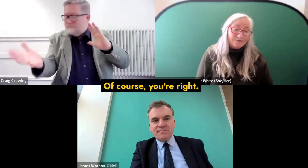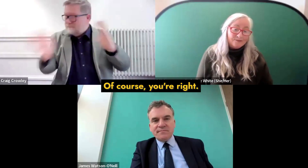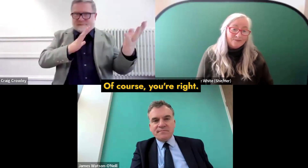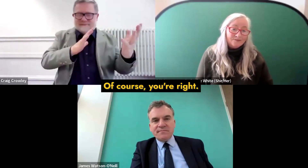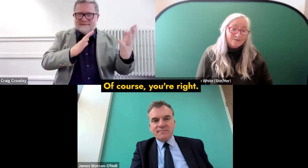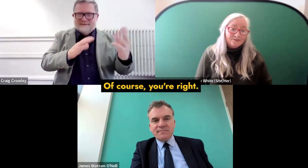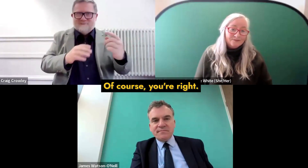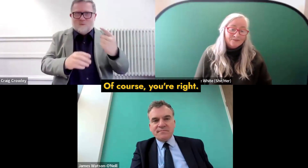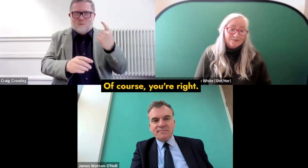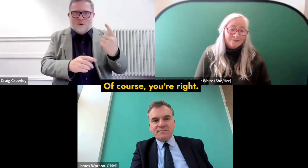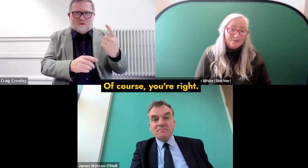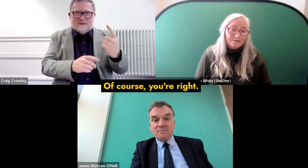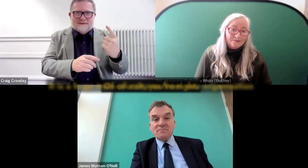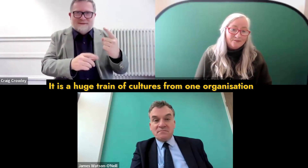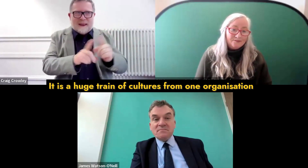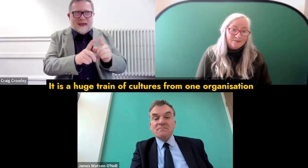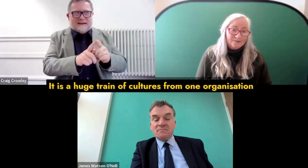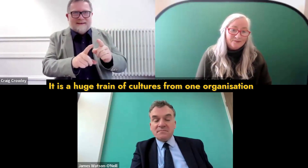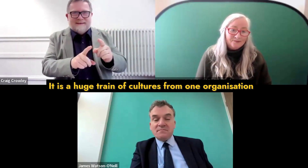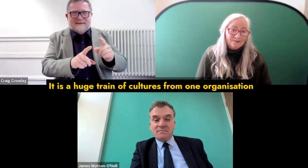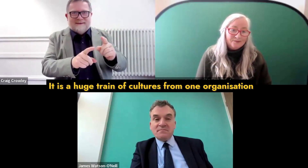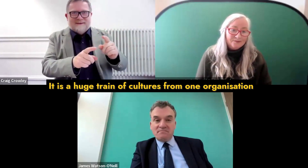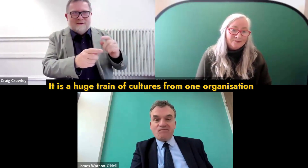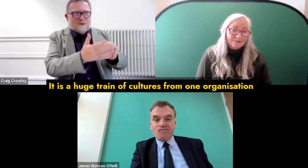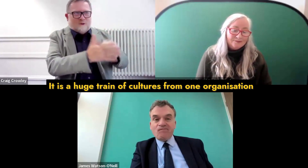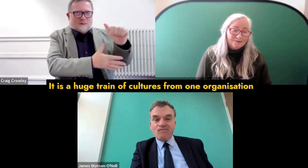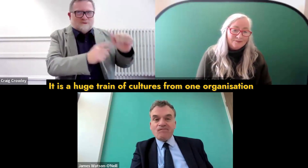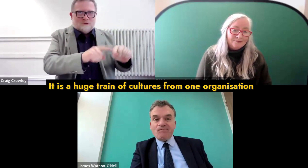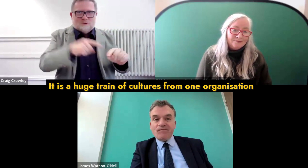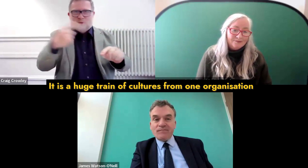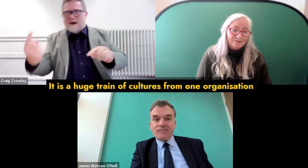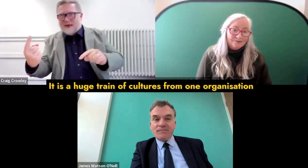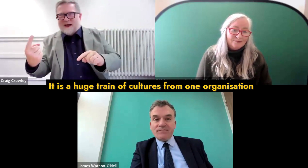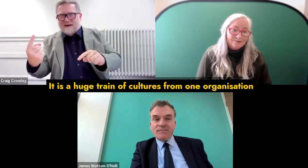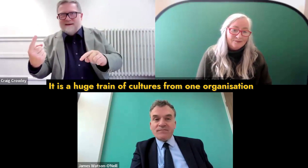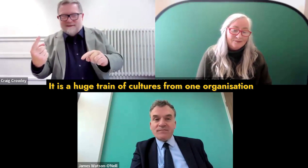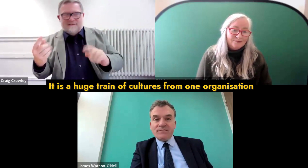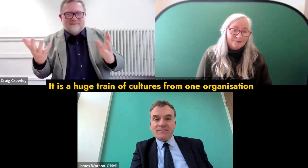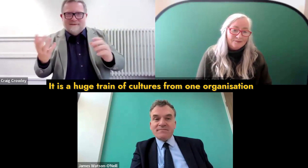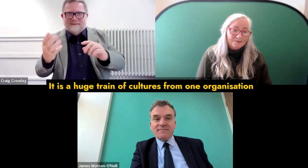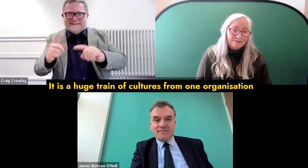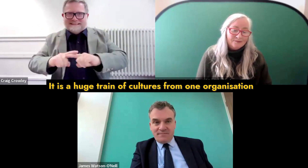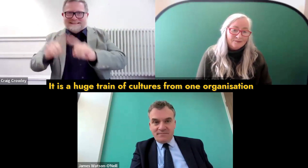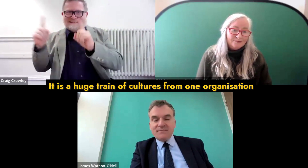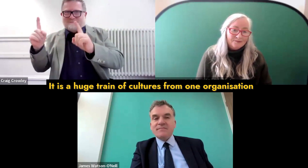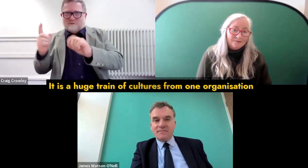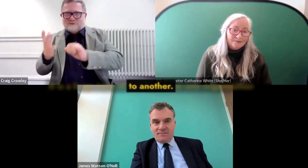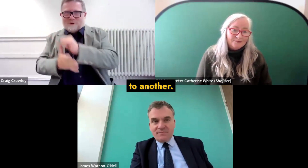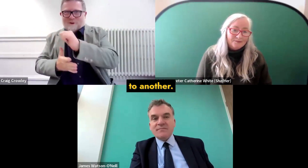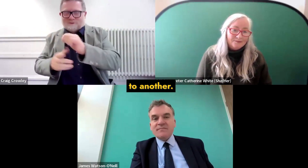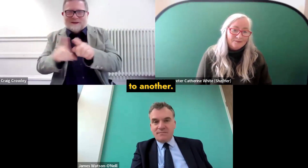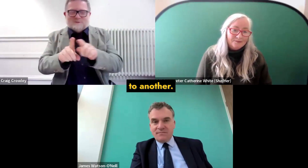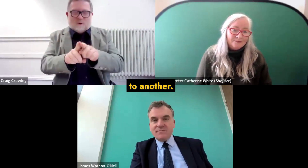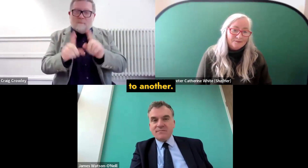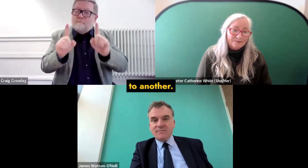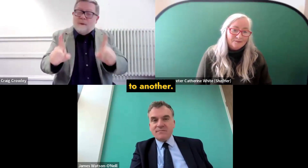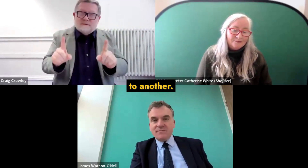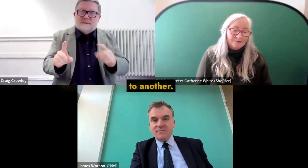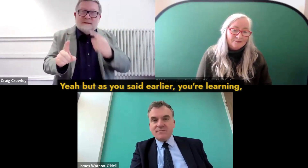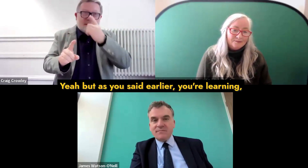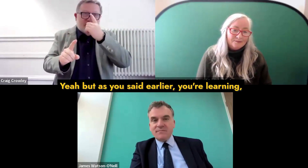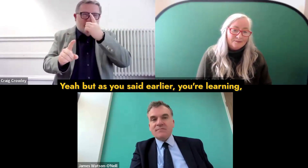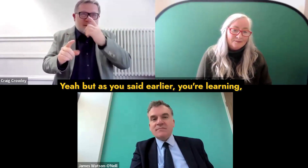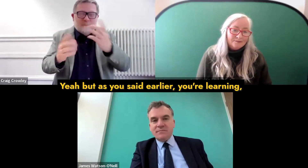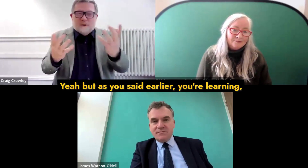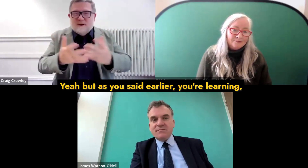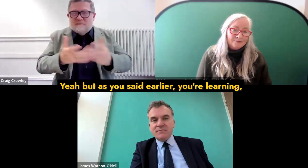Of course, you're right. It is a huge change of cultures from one organization to another.